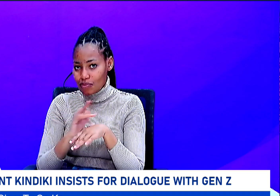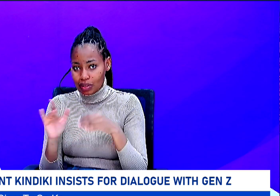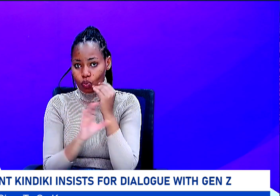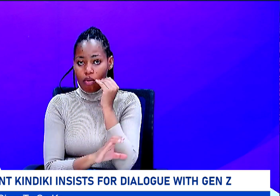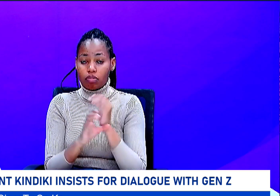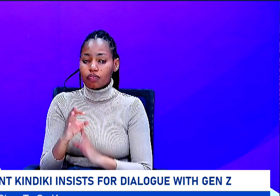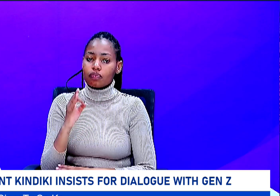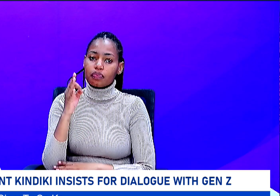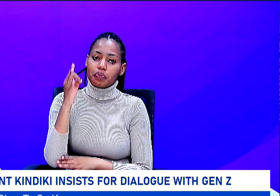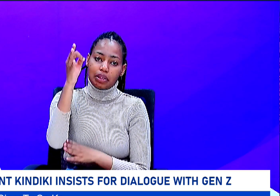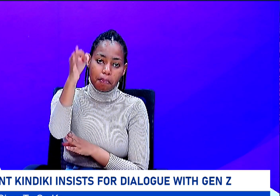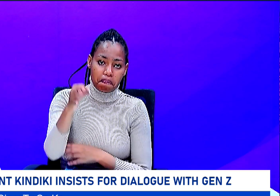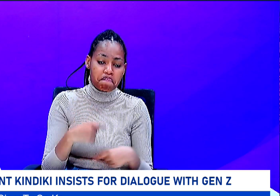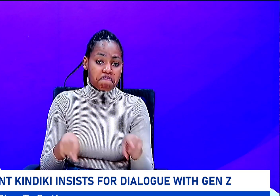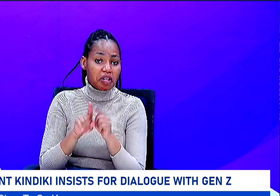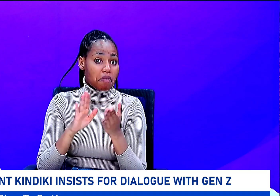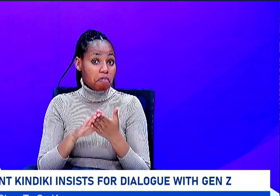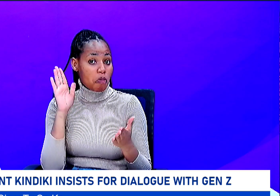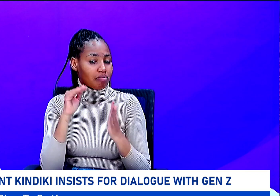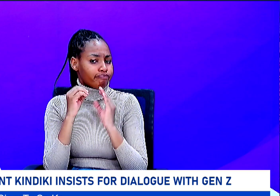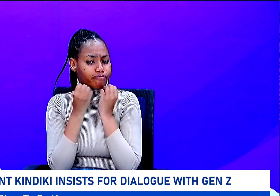particularly on matters affecting the country's future.